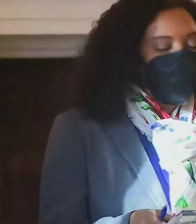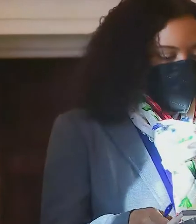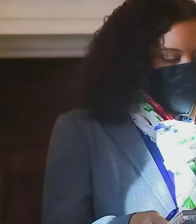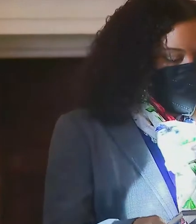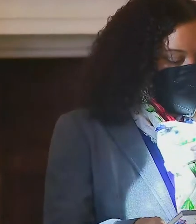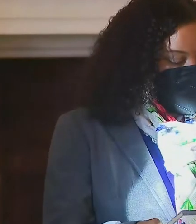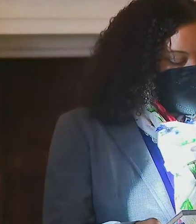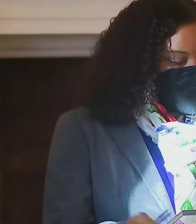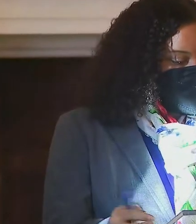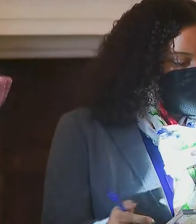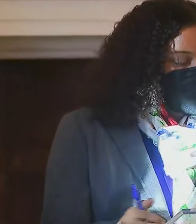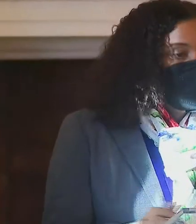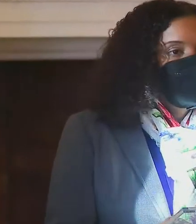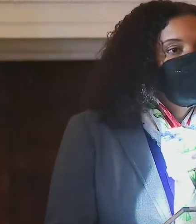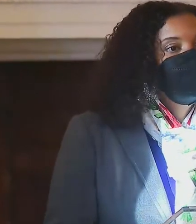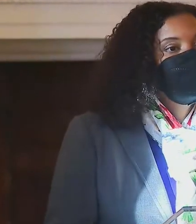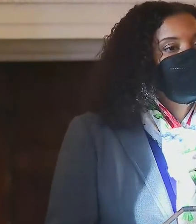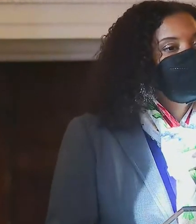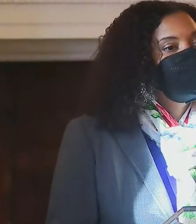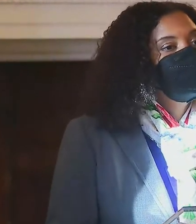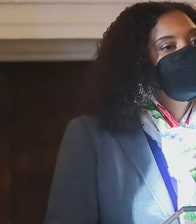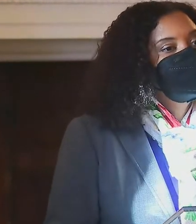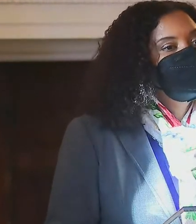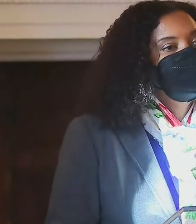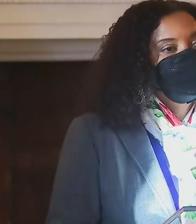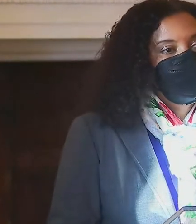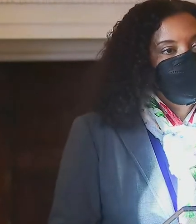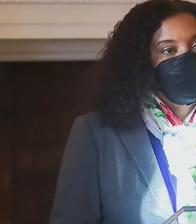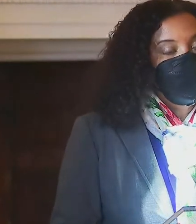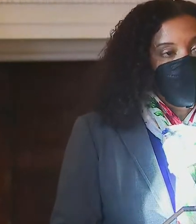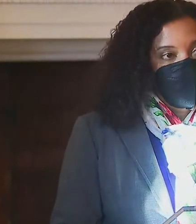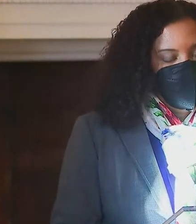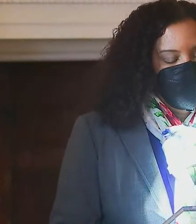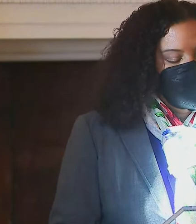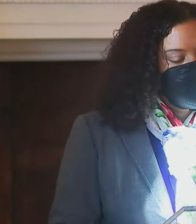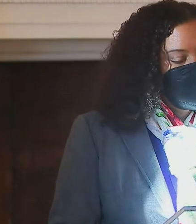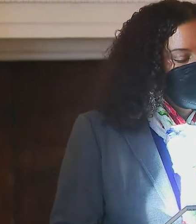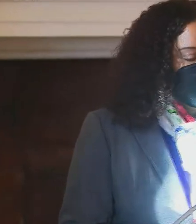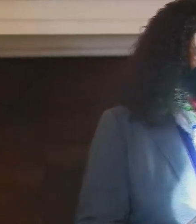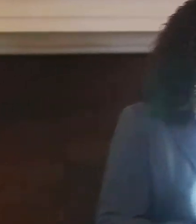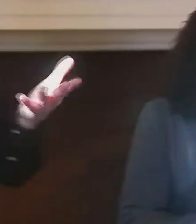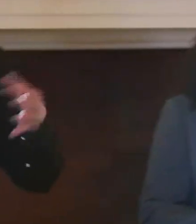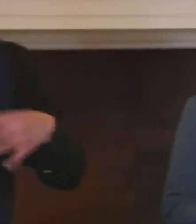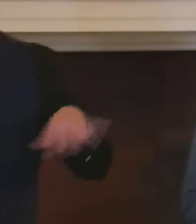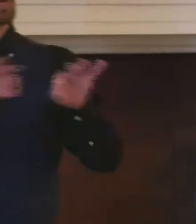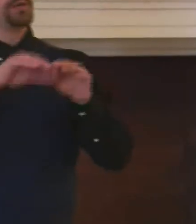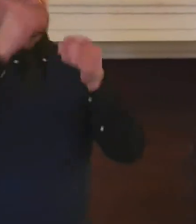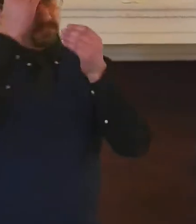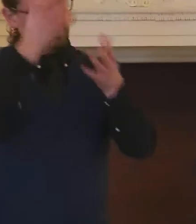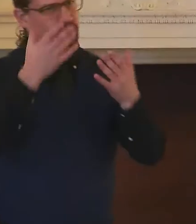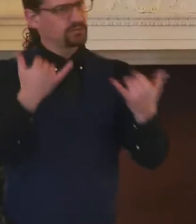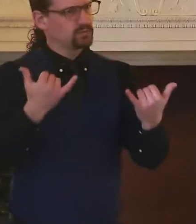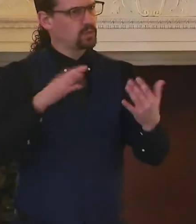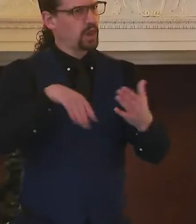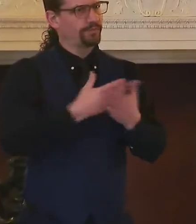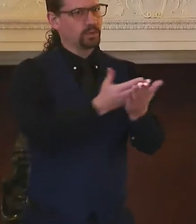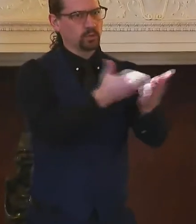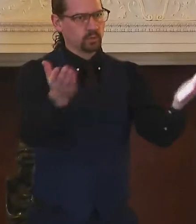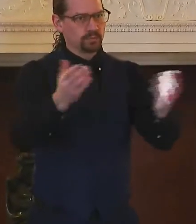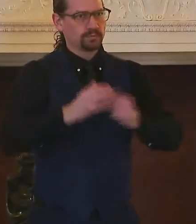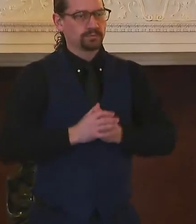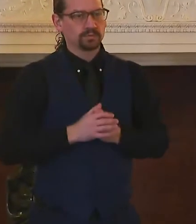I'm glad to be here to be able to share some important information with all of you. As the governor and I